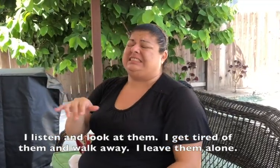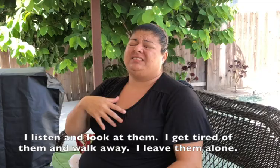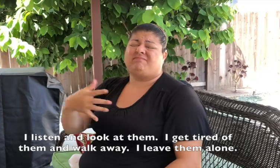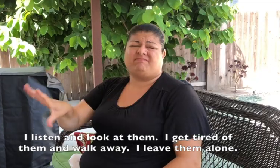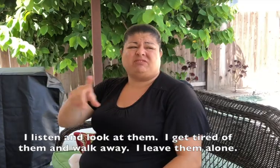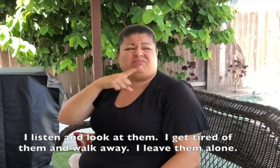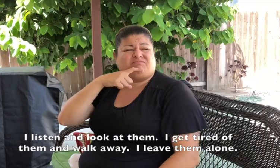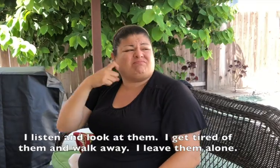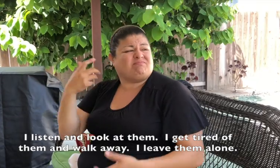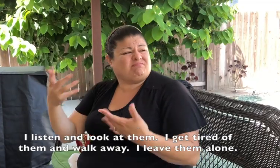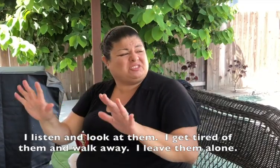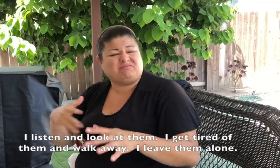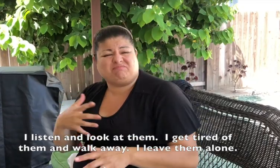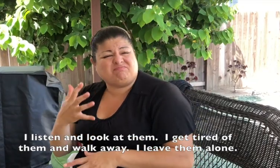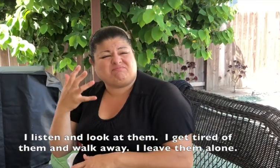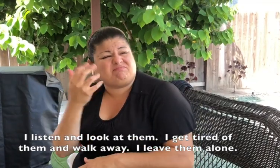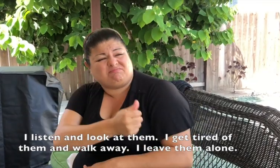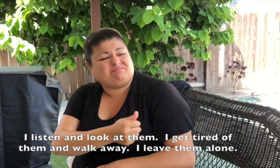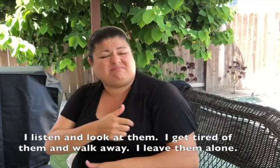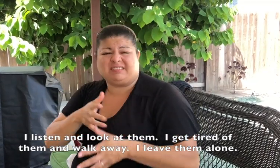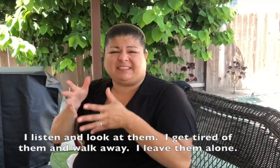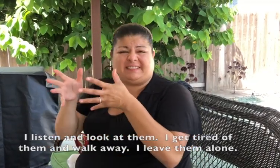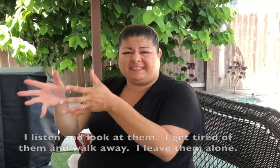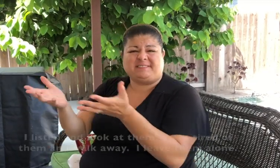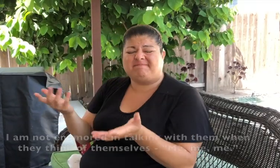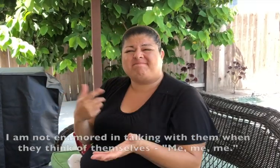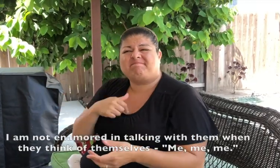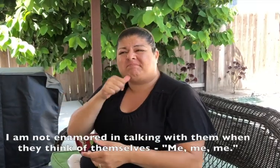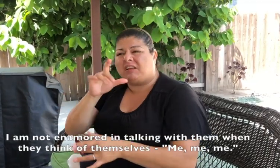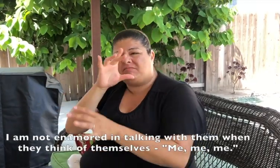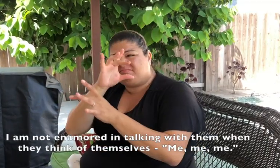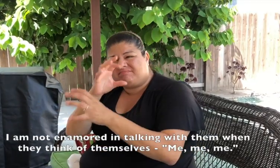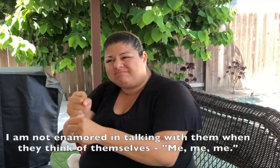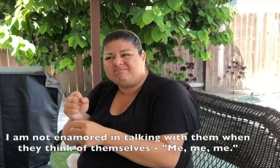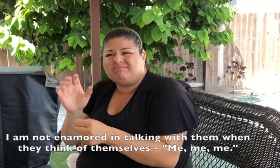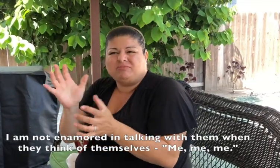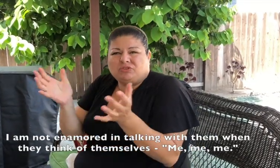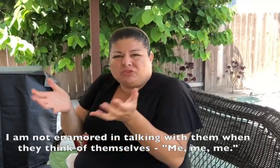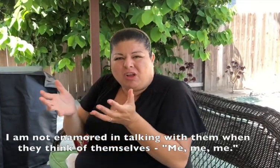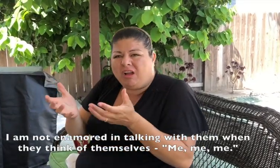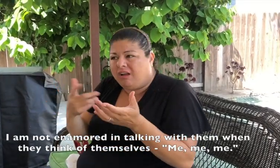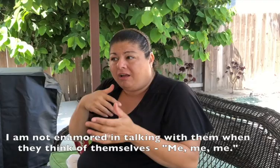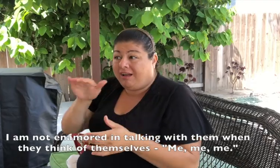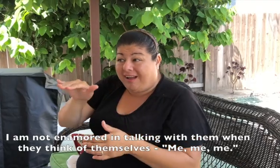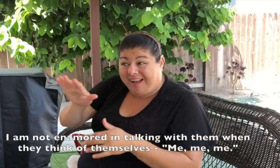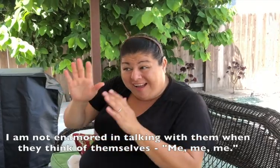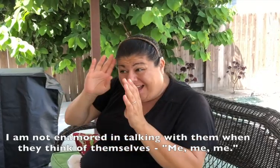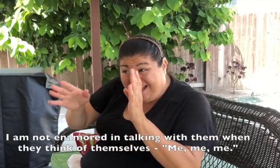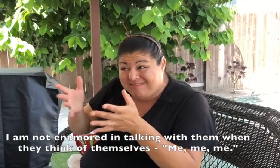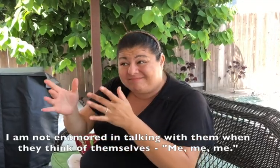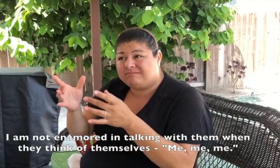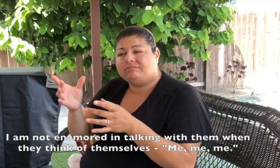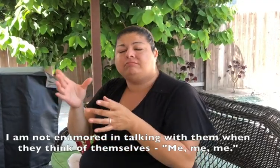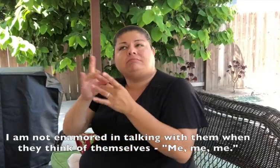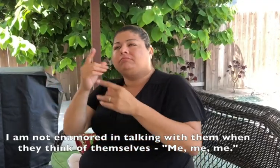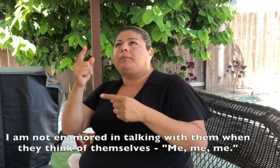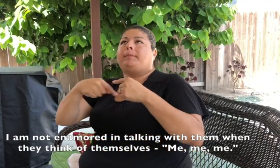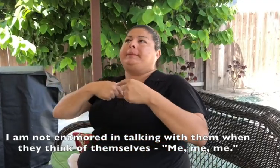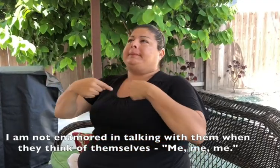get tired of them, and I walk away. I leave them alone. I'm not enamored in talking with them when they are thinking